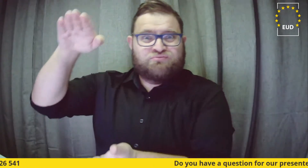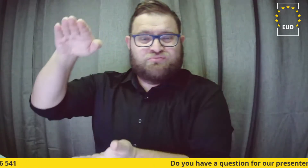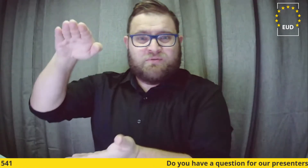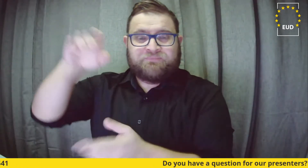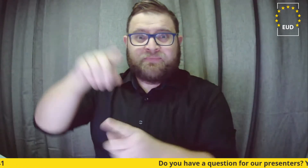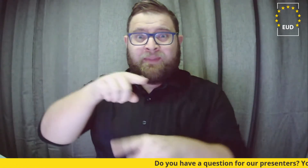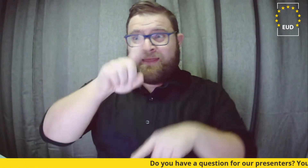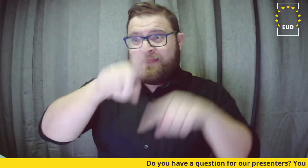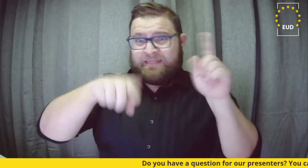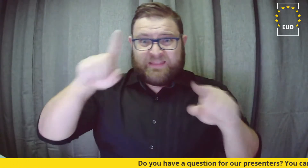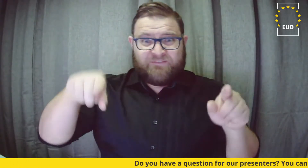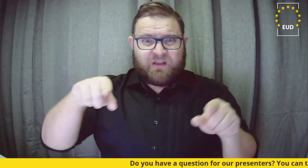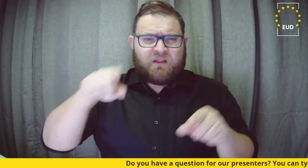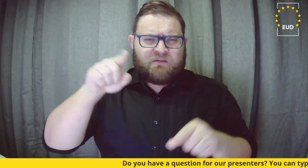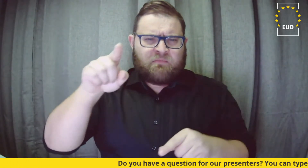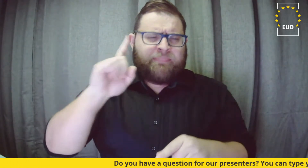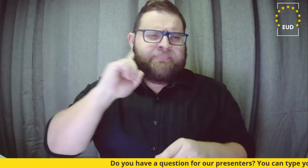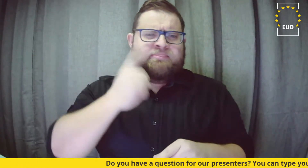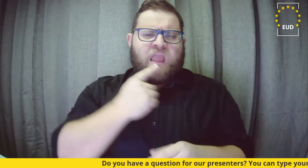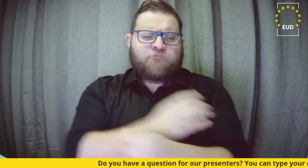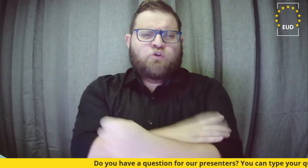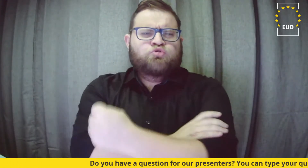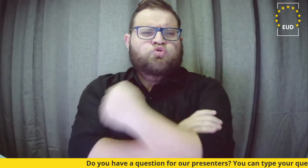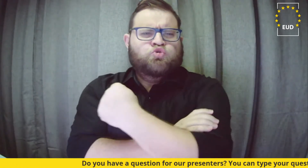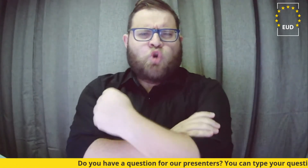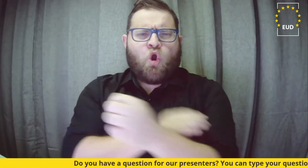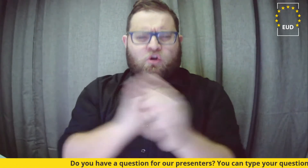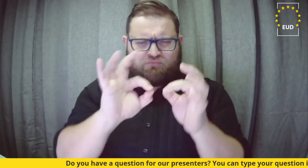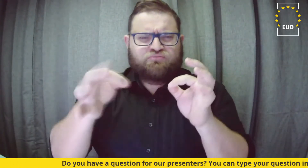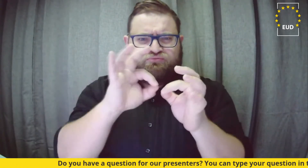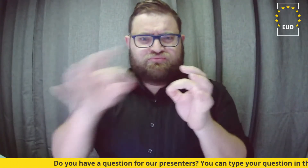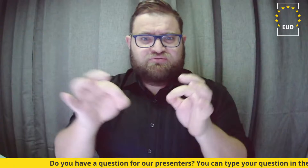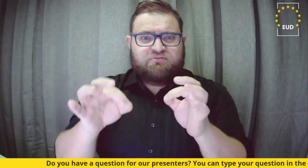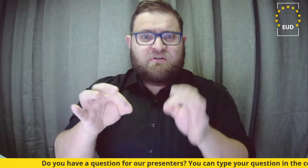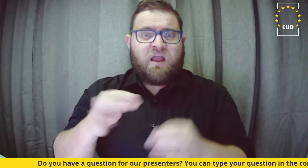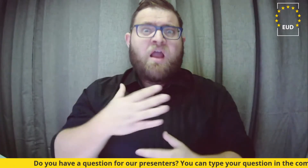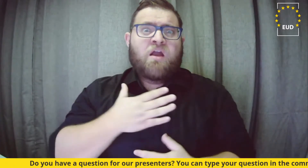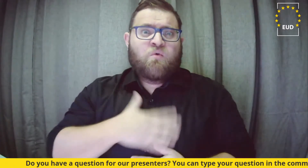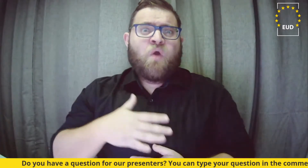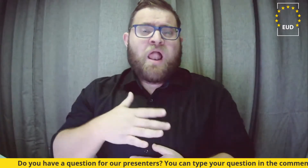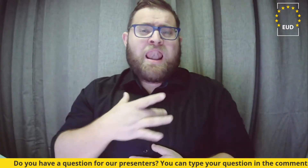educational levels vary greatly within the deaf community. There are those deaf people